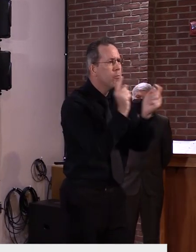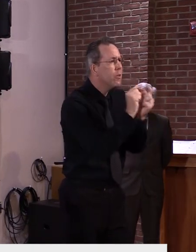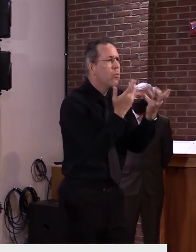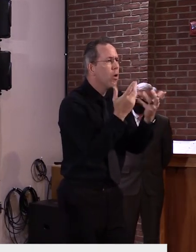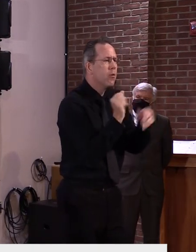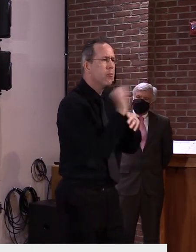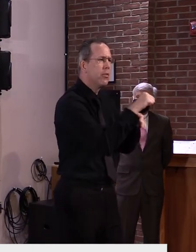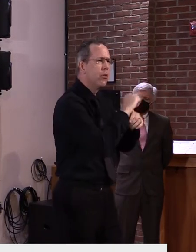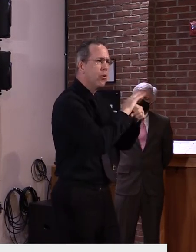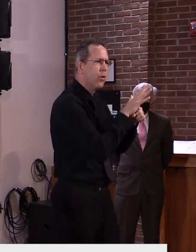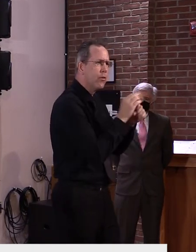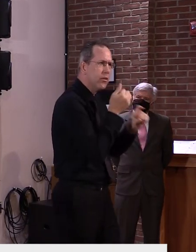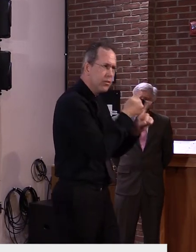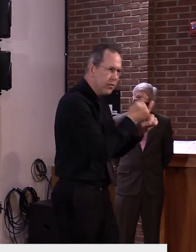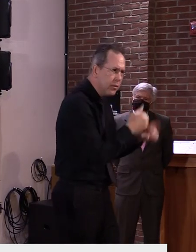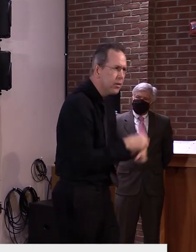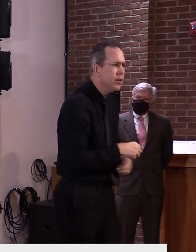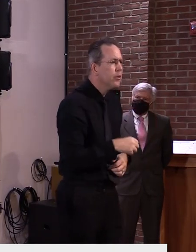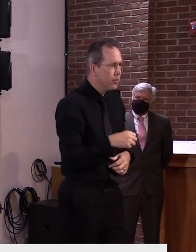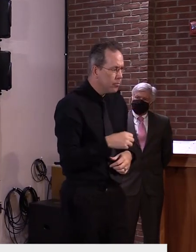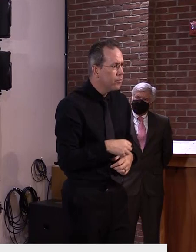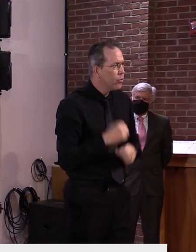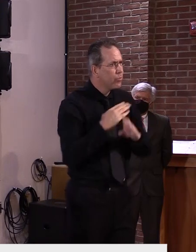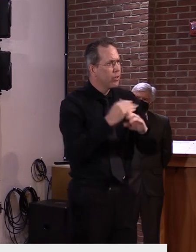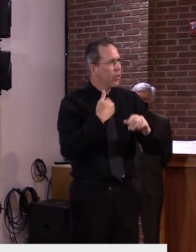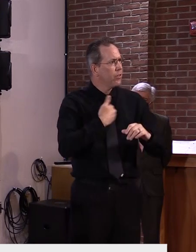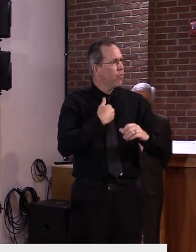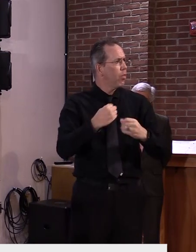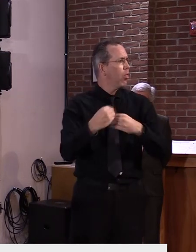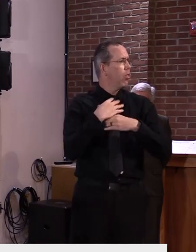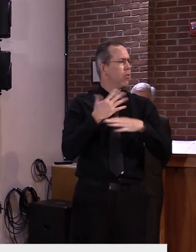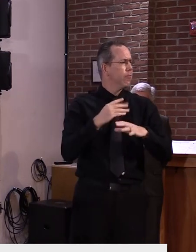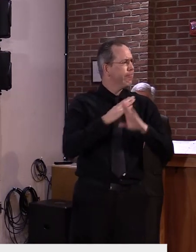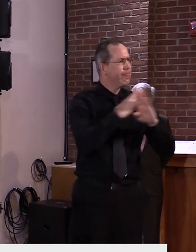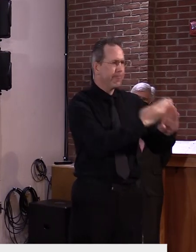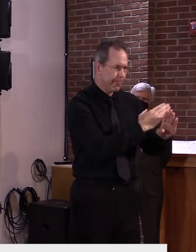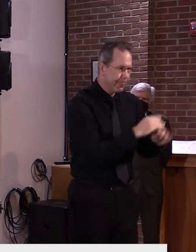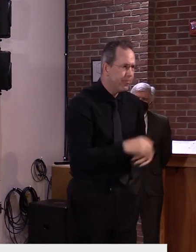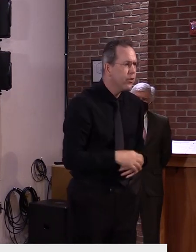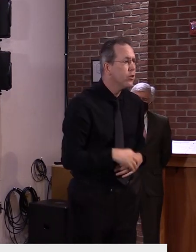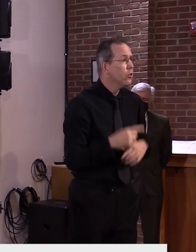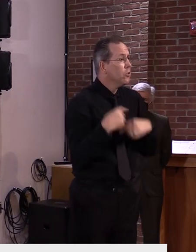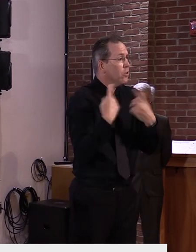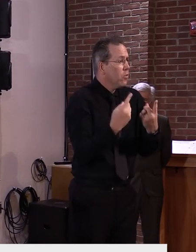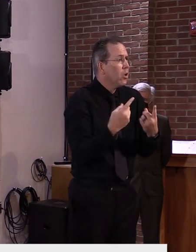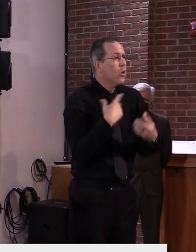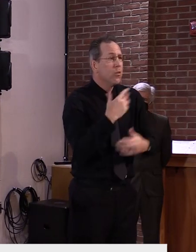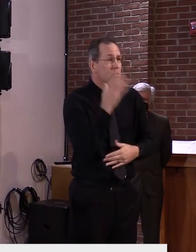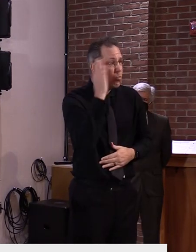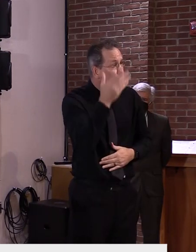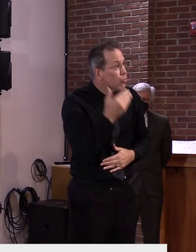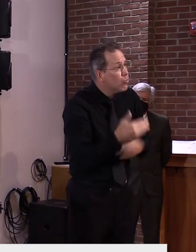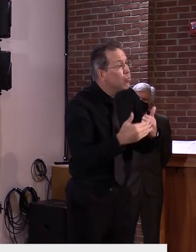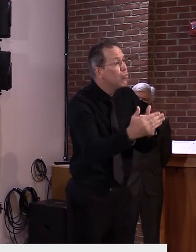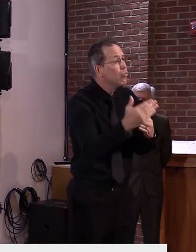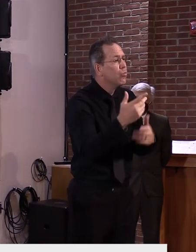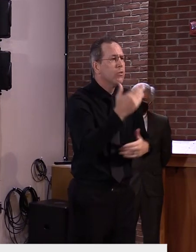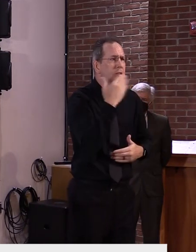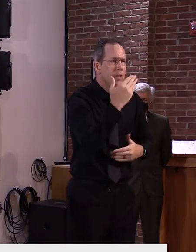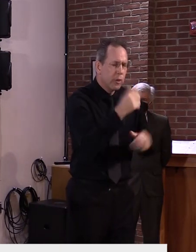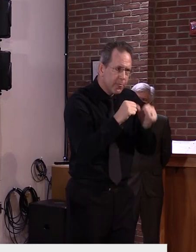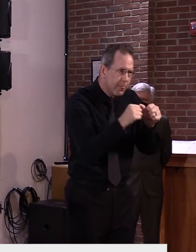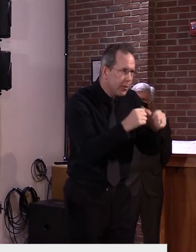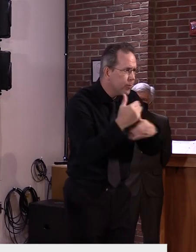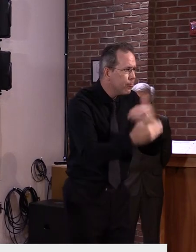hands. I thank you all for what you've done and what you'll need to do in the future. And with that, I'll turn it over to Dr.